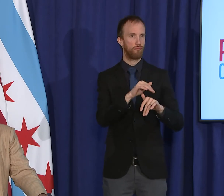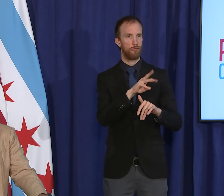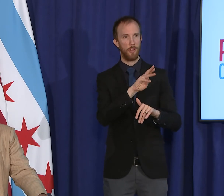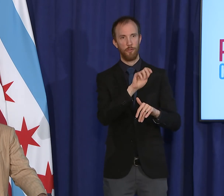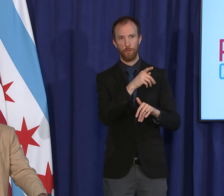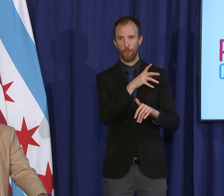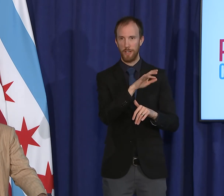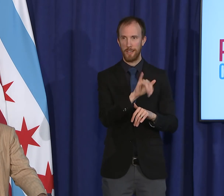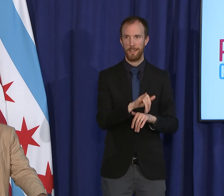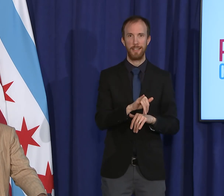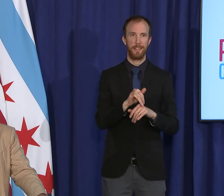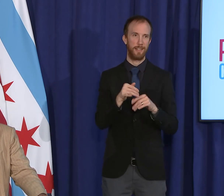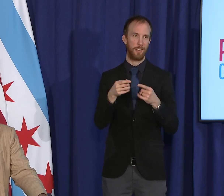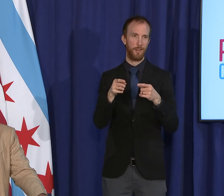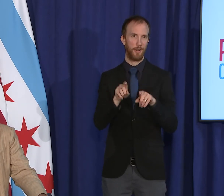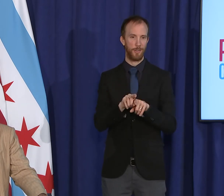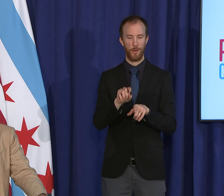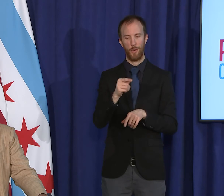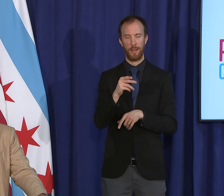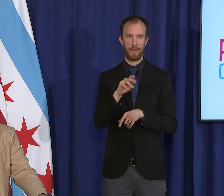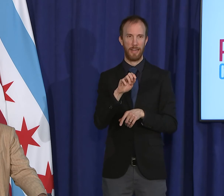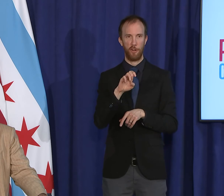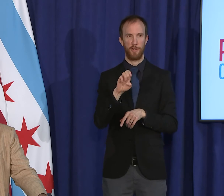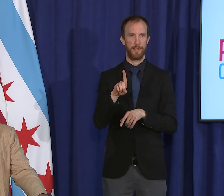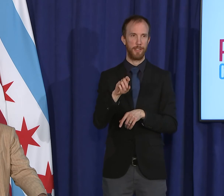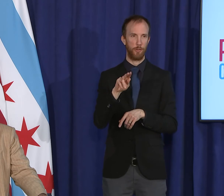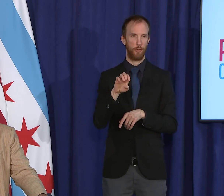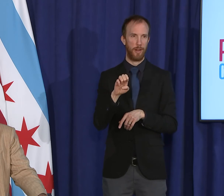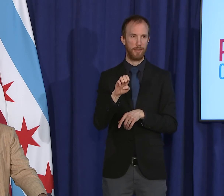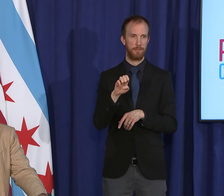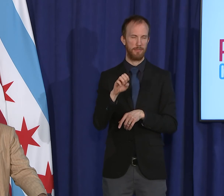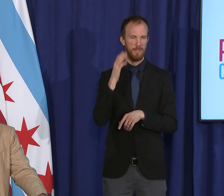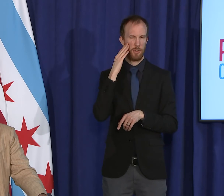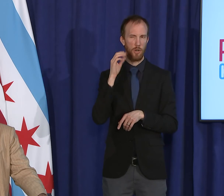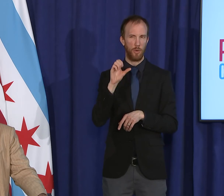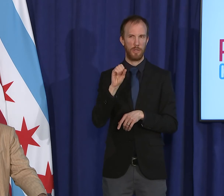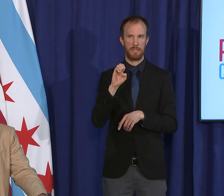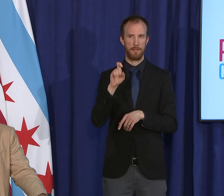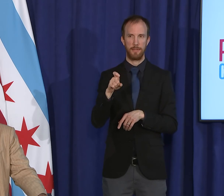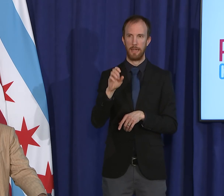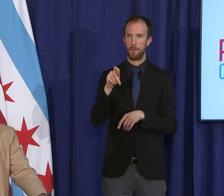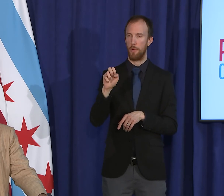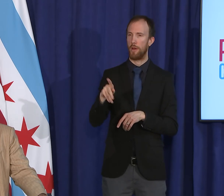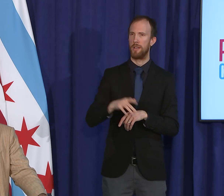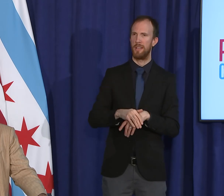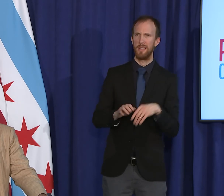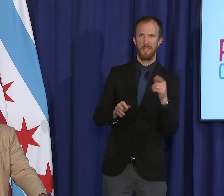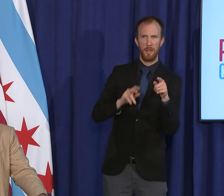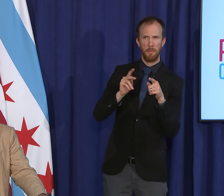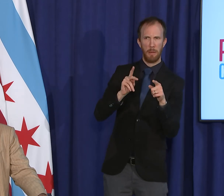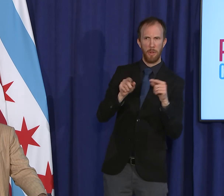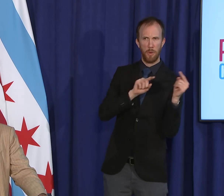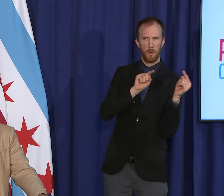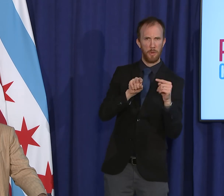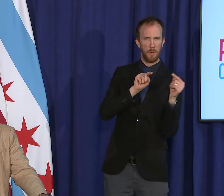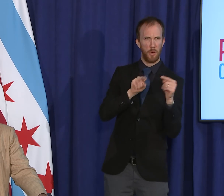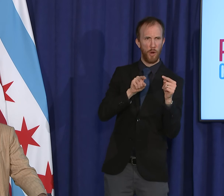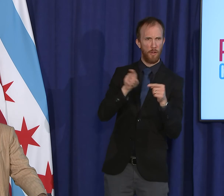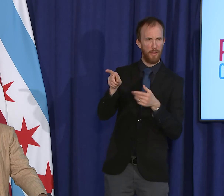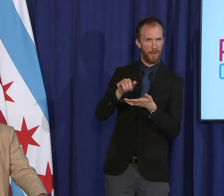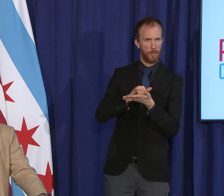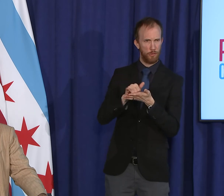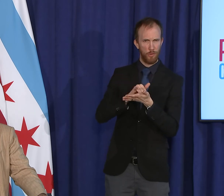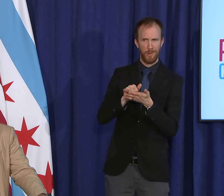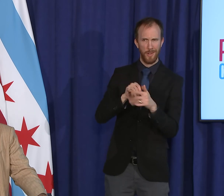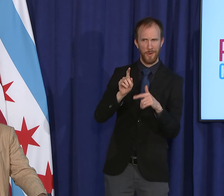which I still call Sox Parks. There are people going already in New York. You can't tell folks that maybe you'd be there in April or May. What I've